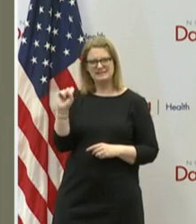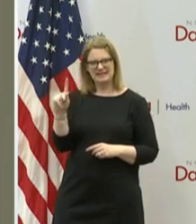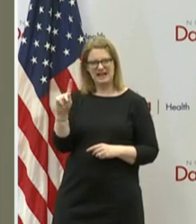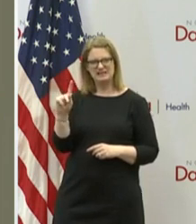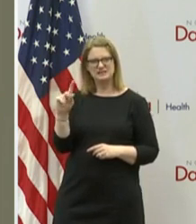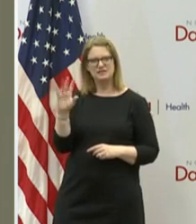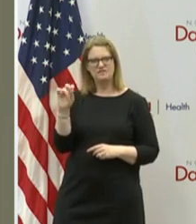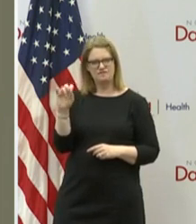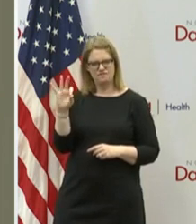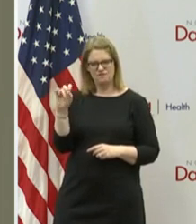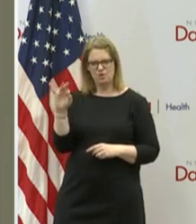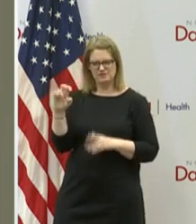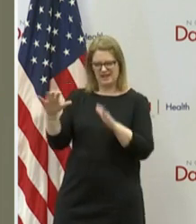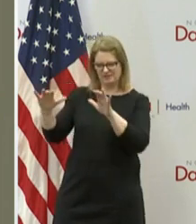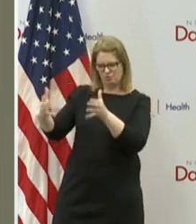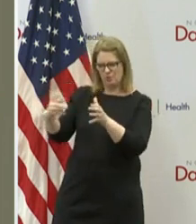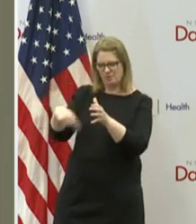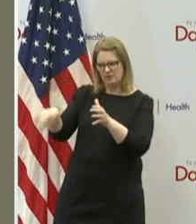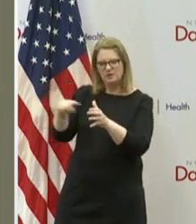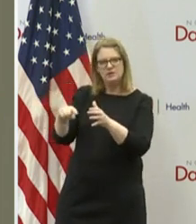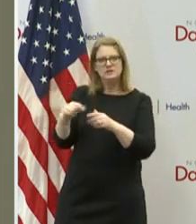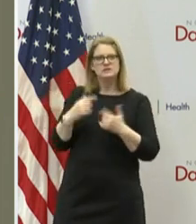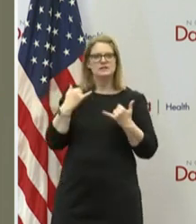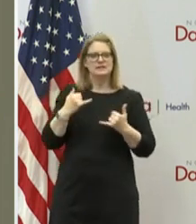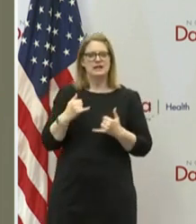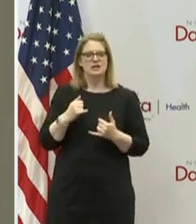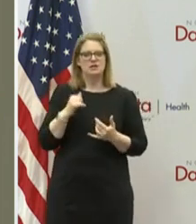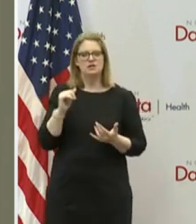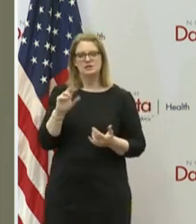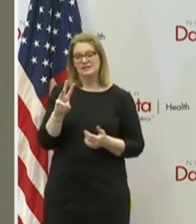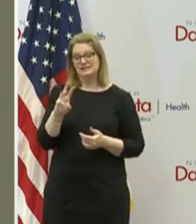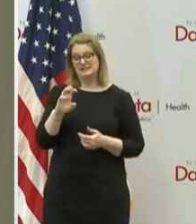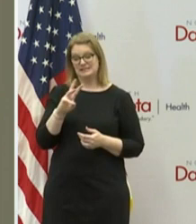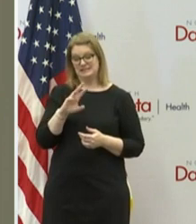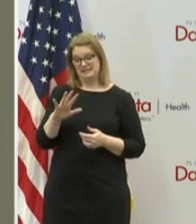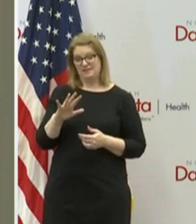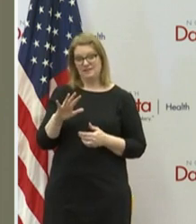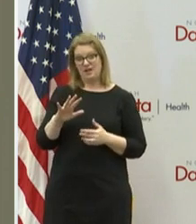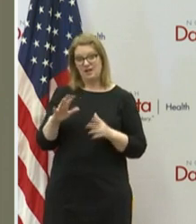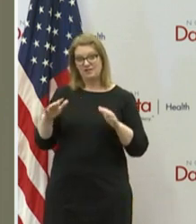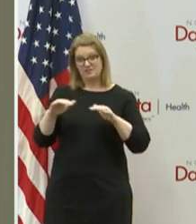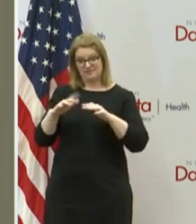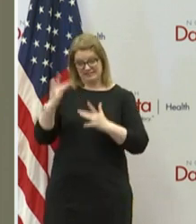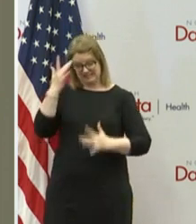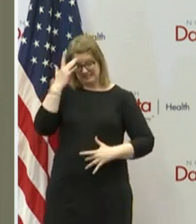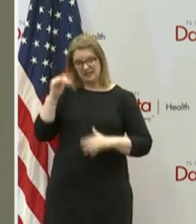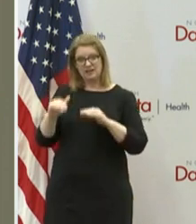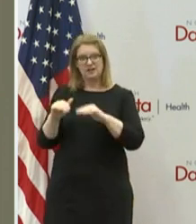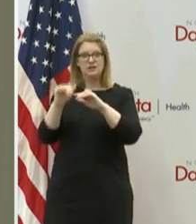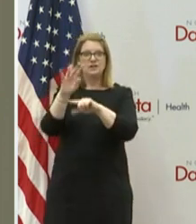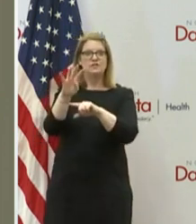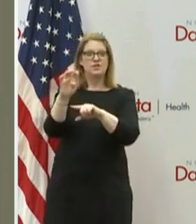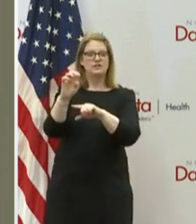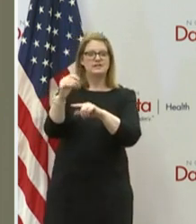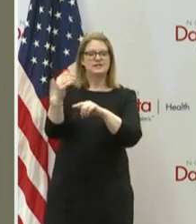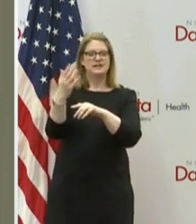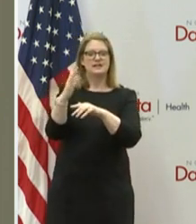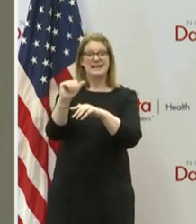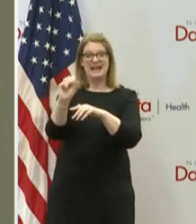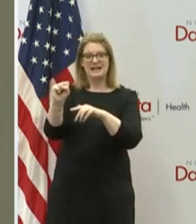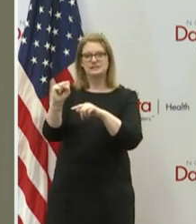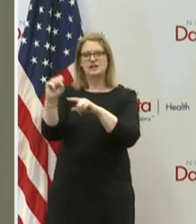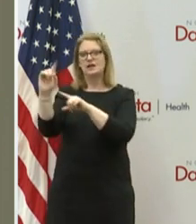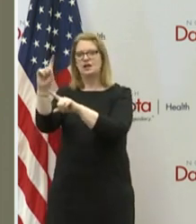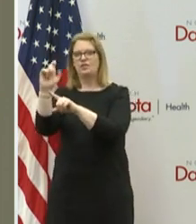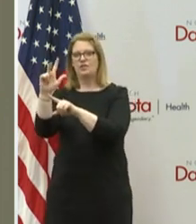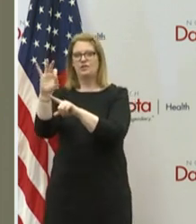absolute cases that of the 665 total in the state, 412 of those cases are in Cass, 139 of